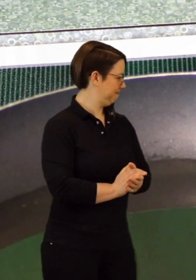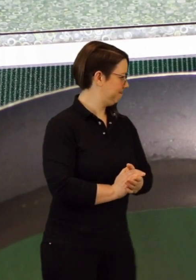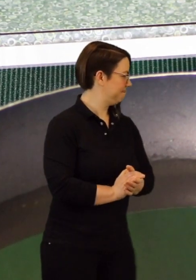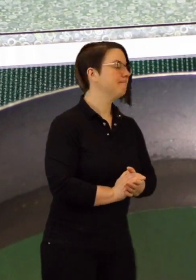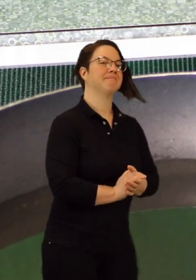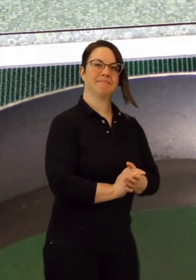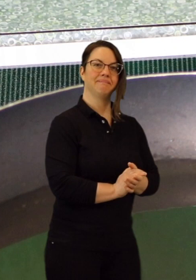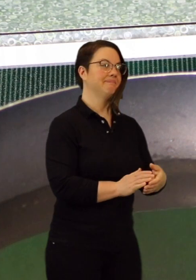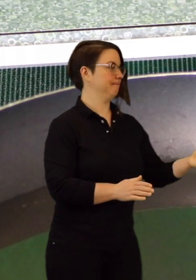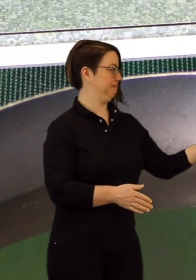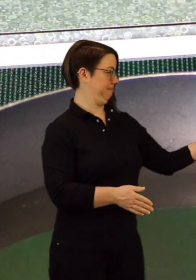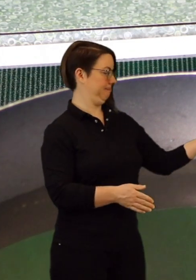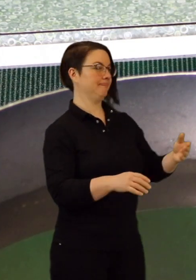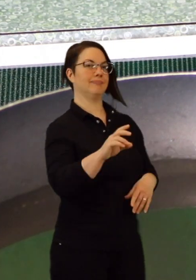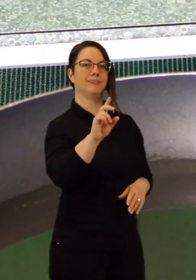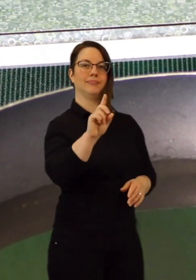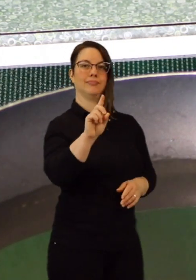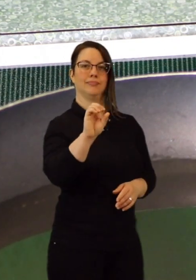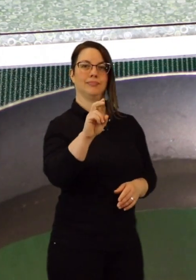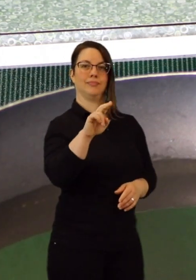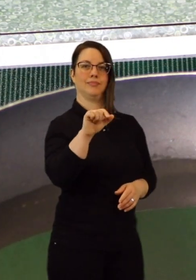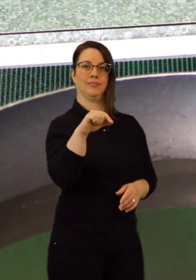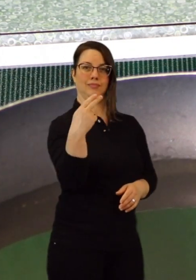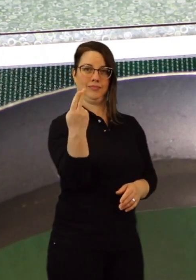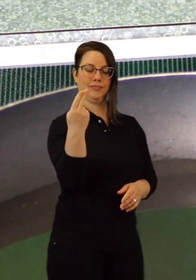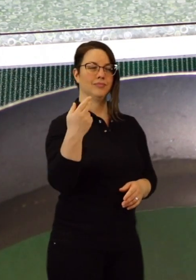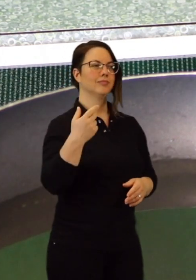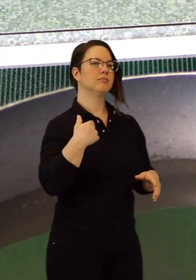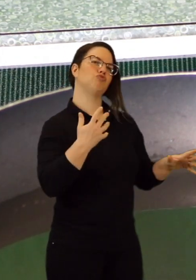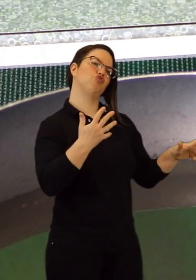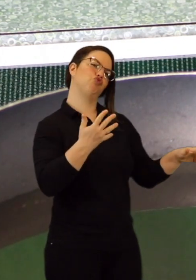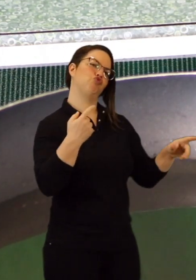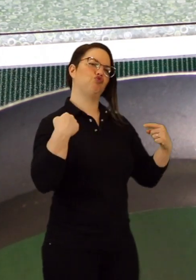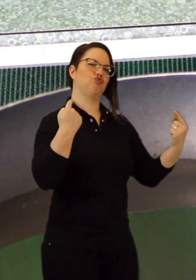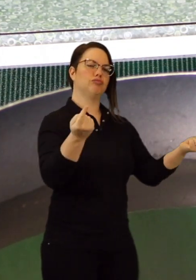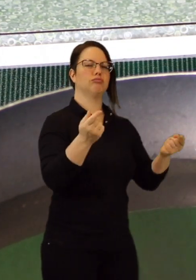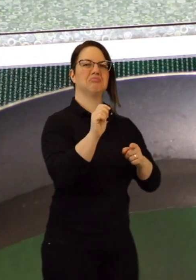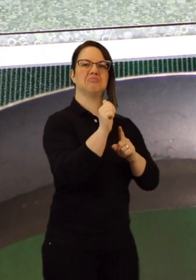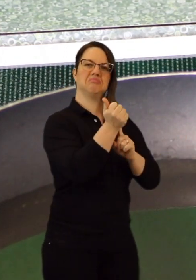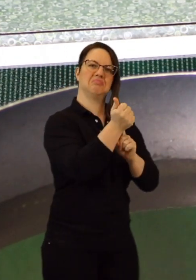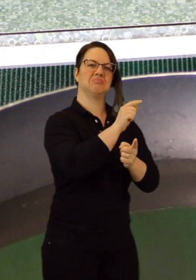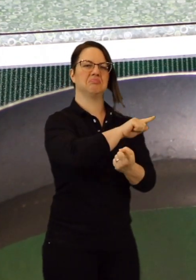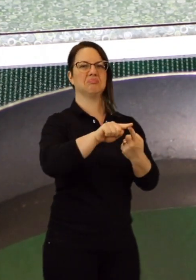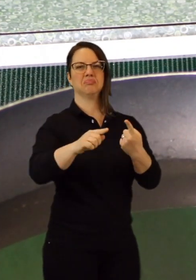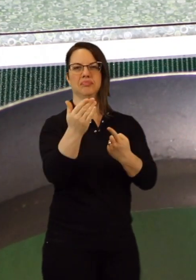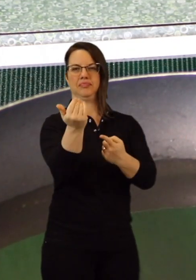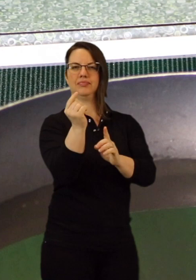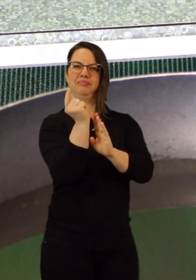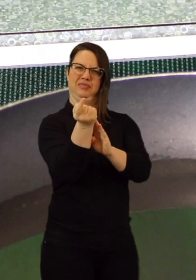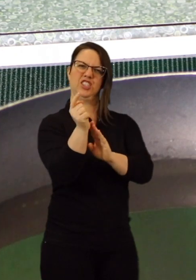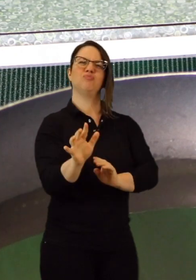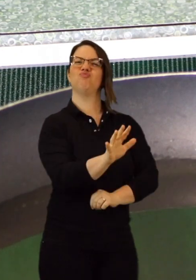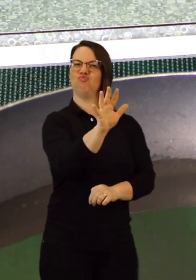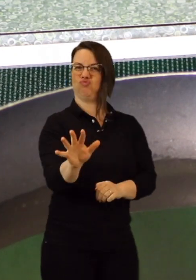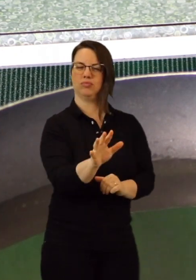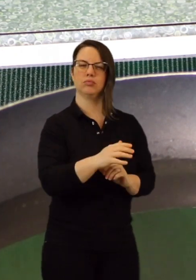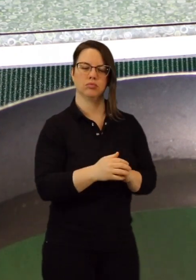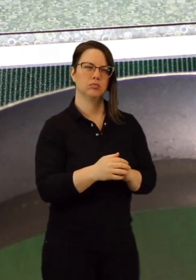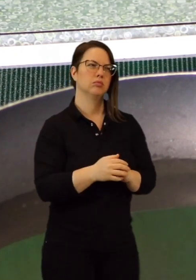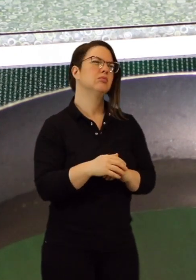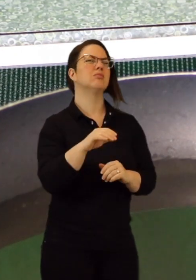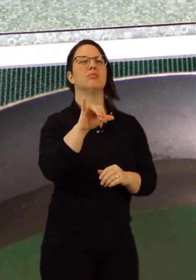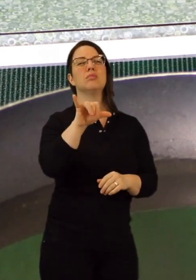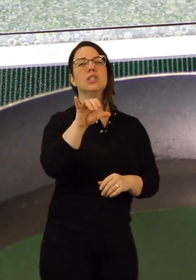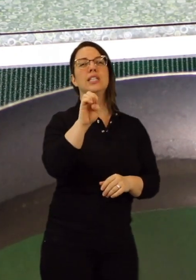we have our dough and it has been sitting for about 10 to 15 minutes. With the yeast, it's not super important